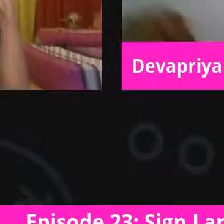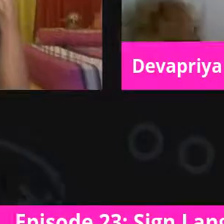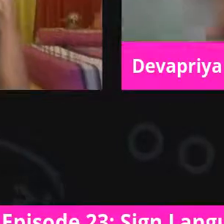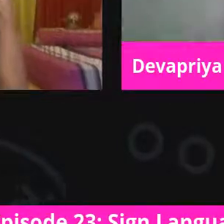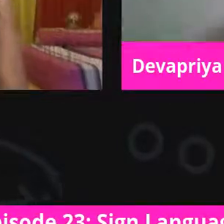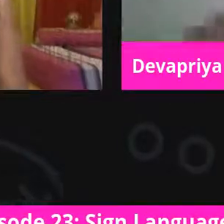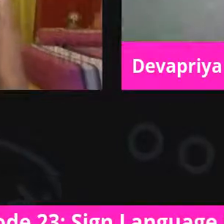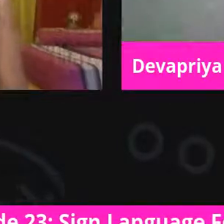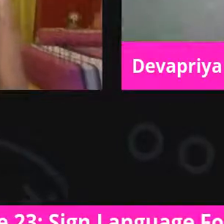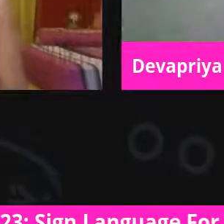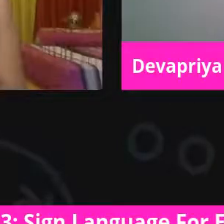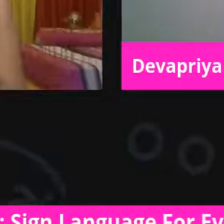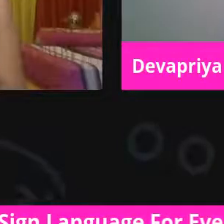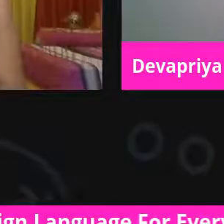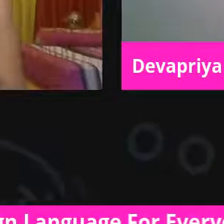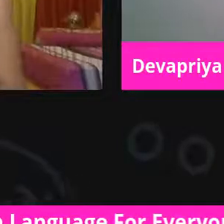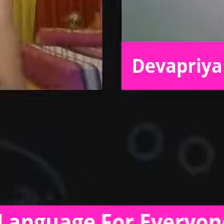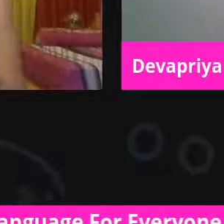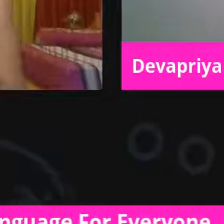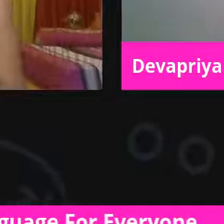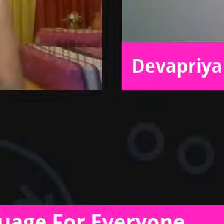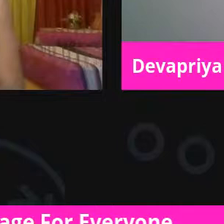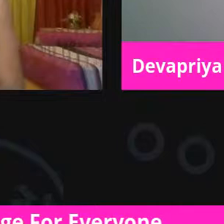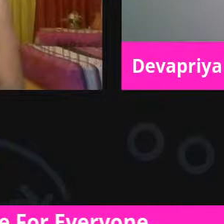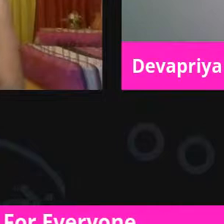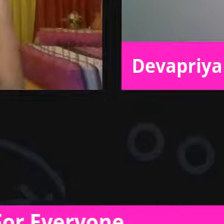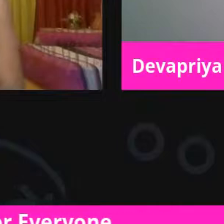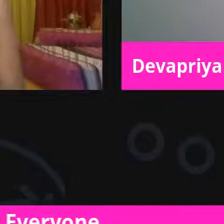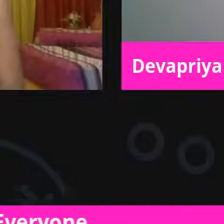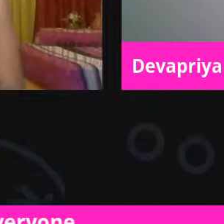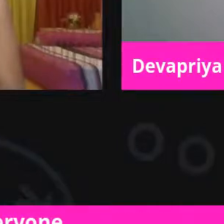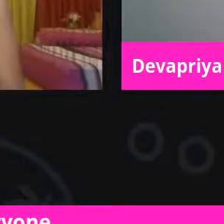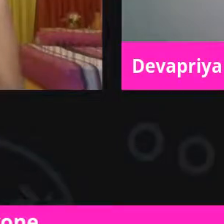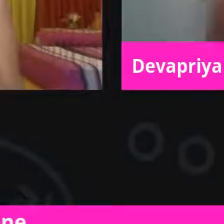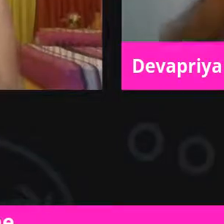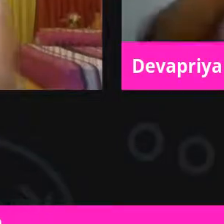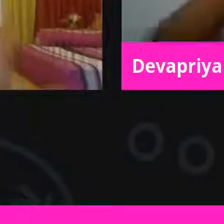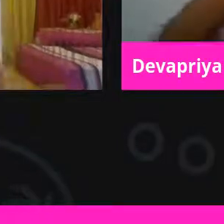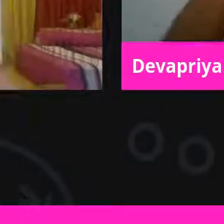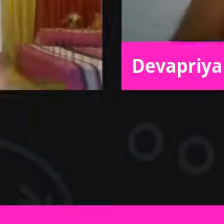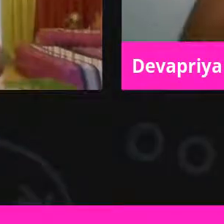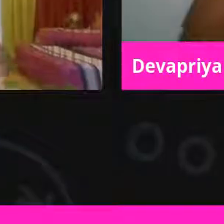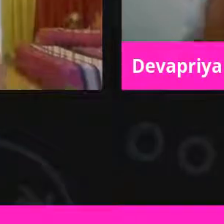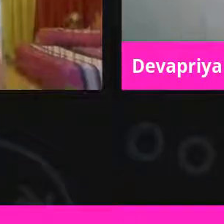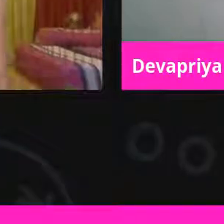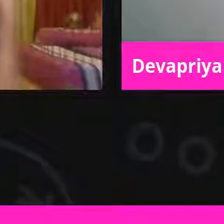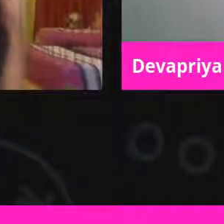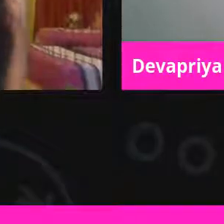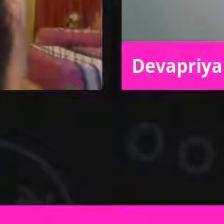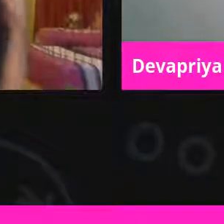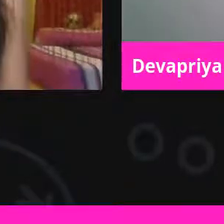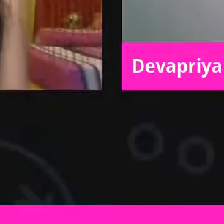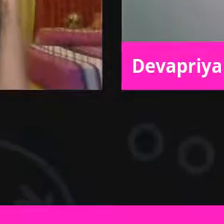So Selamat malam. I am Ranjini. Yeah.